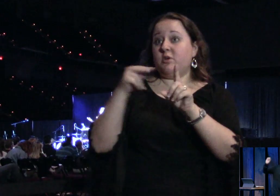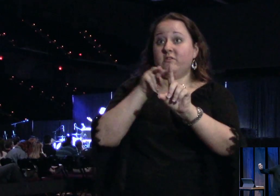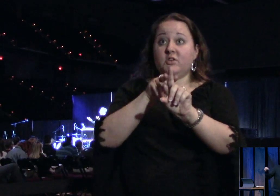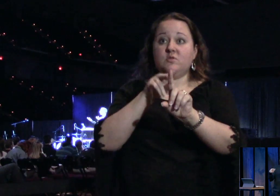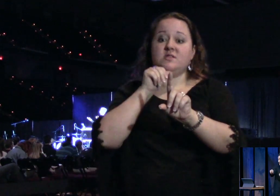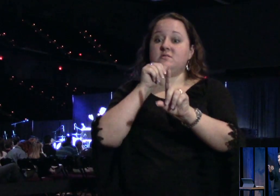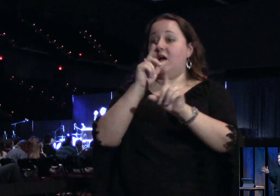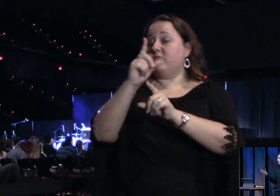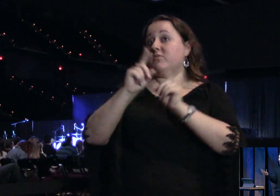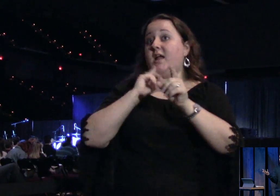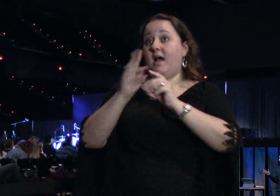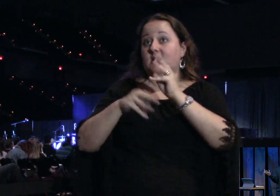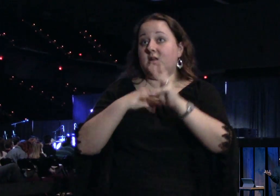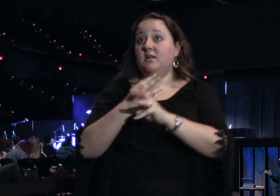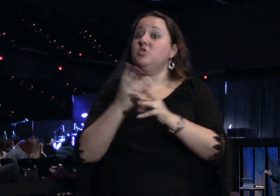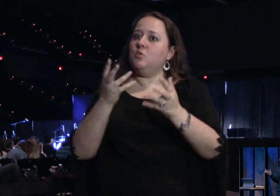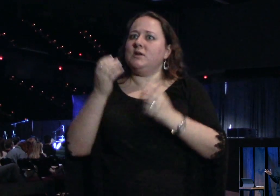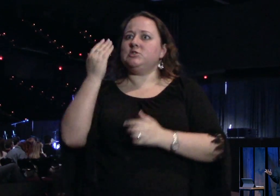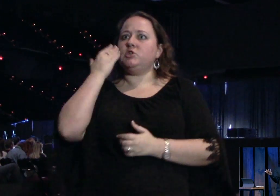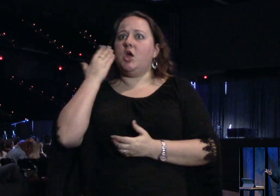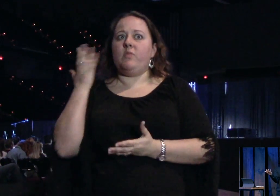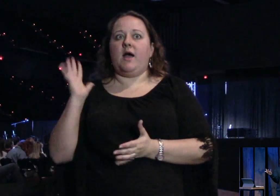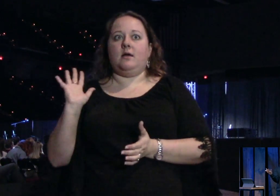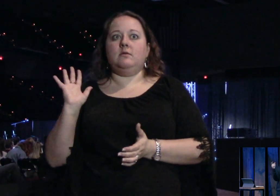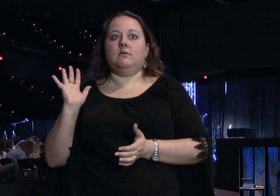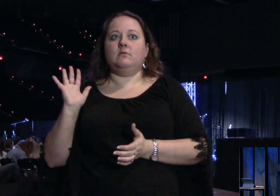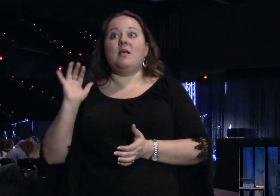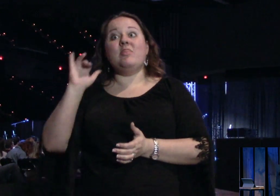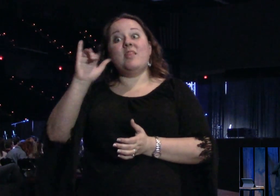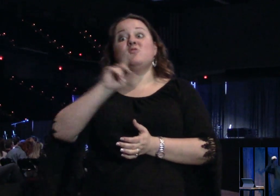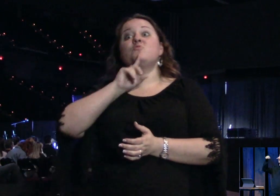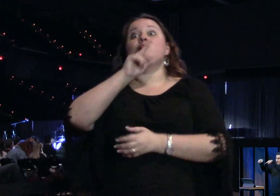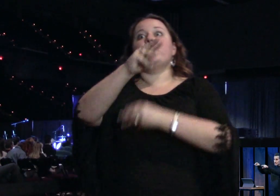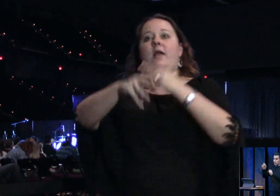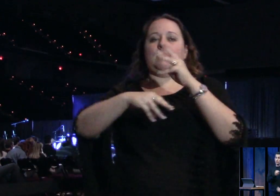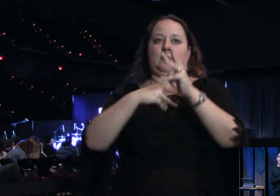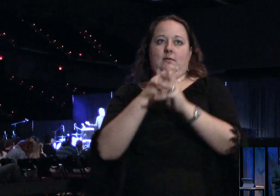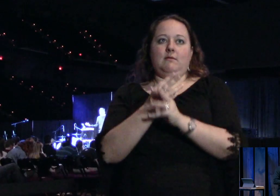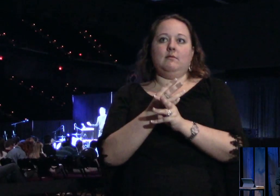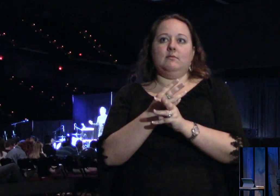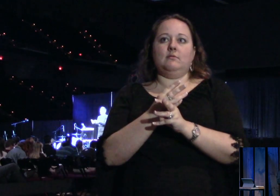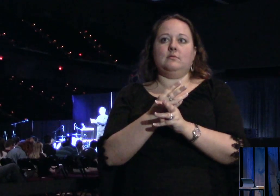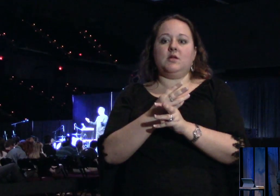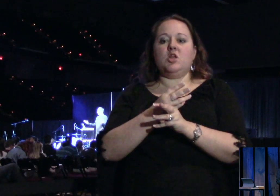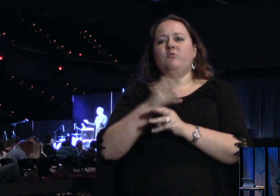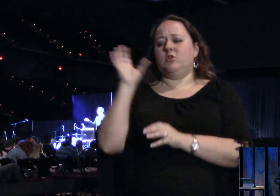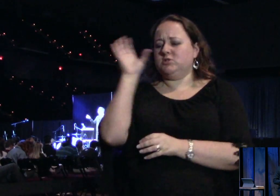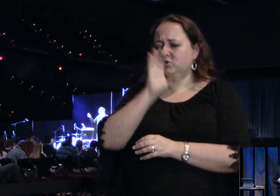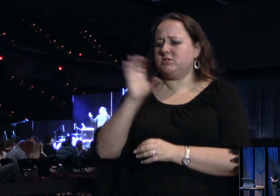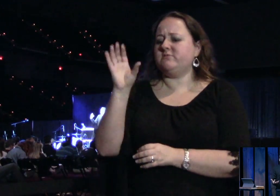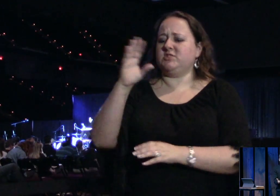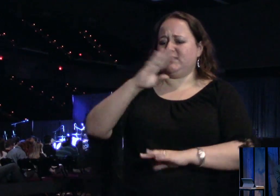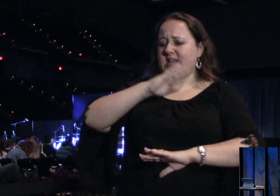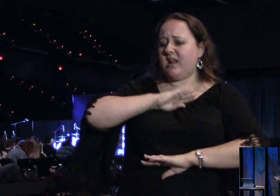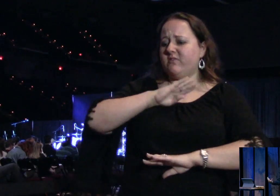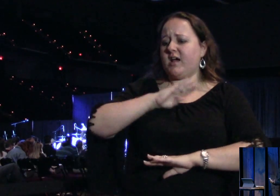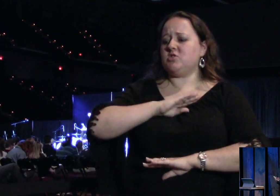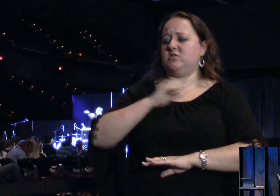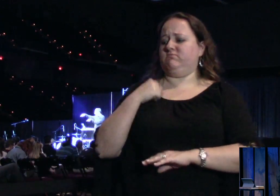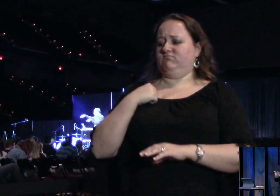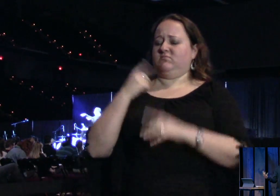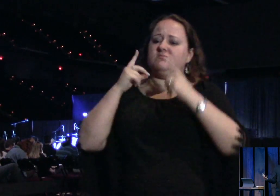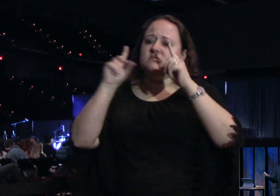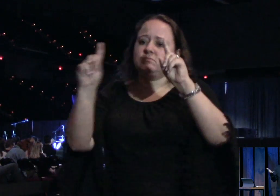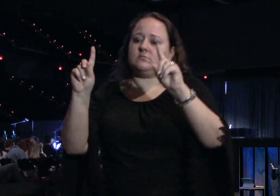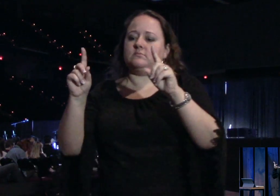isn't reality, don't you want to know that? If perception isn't reality, and you look for